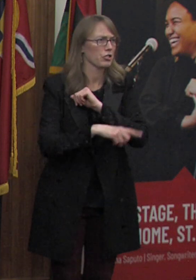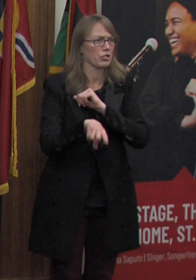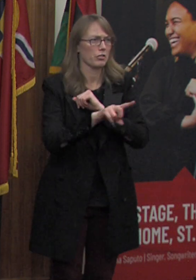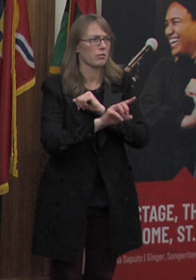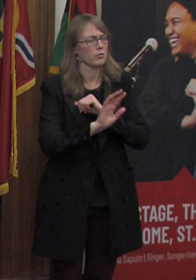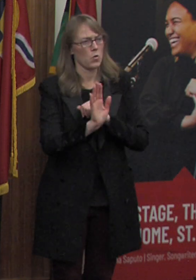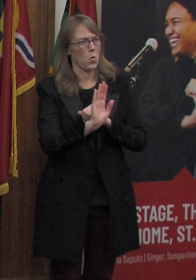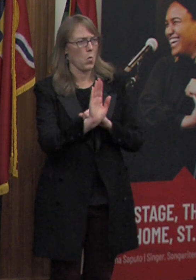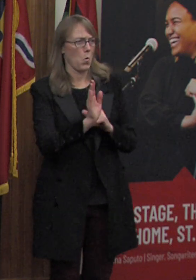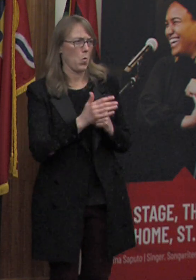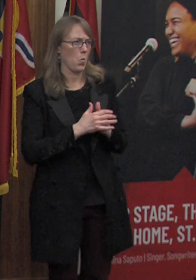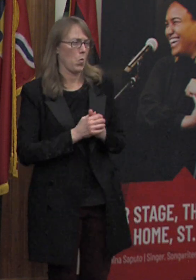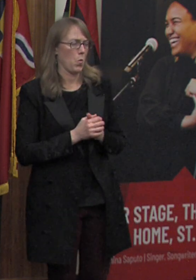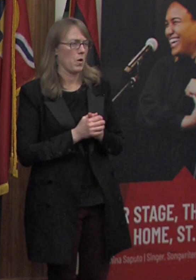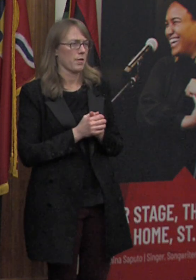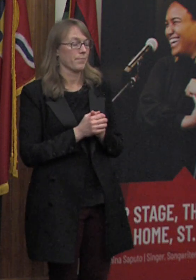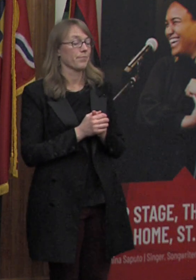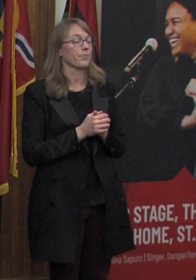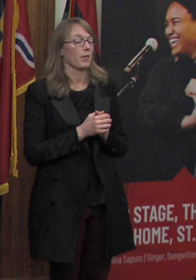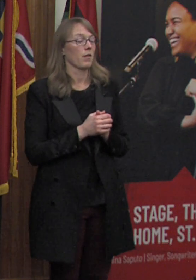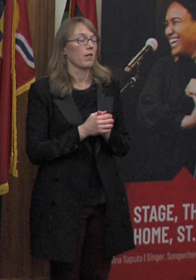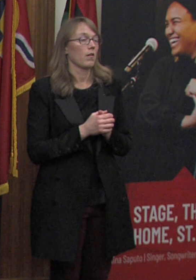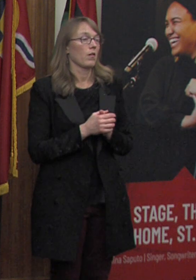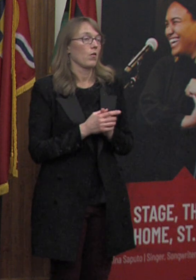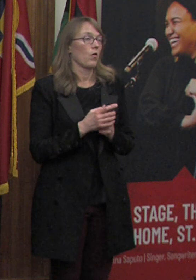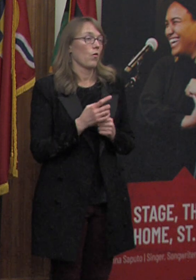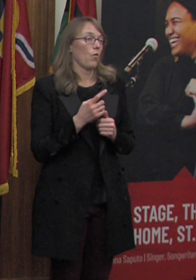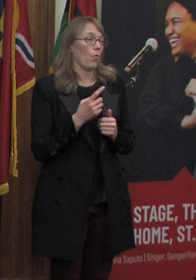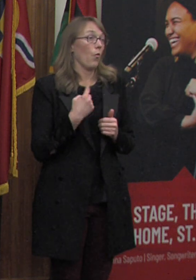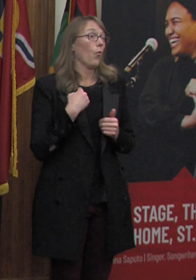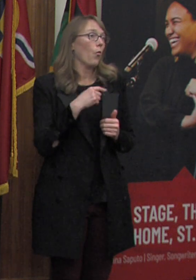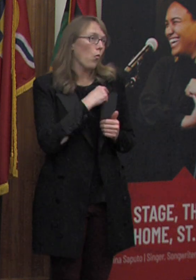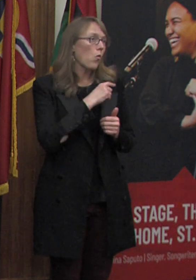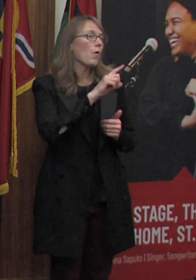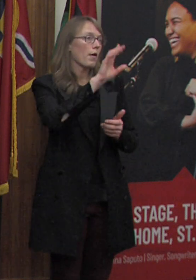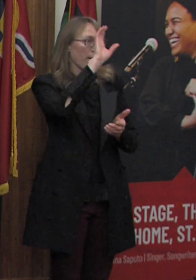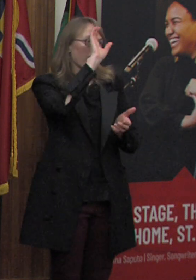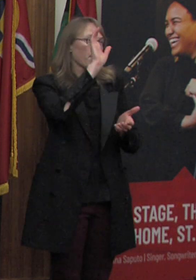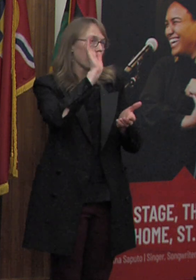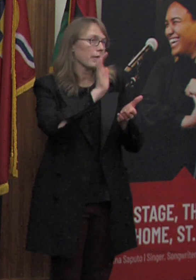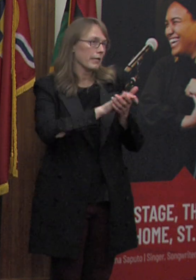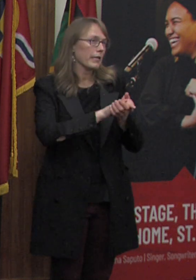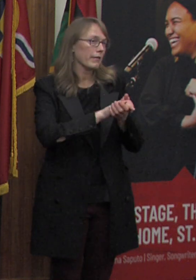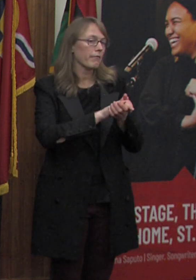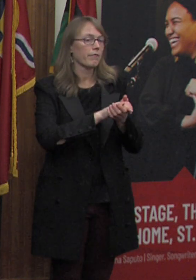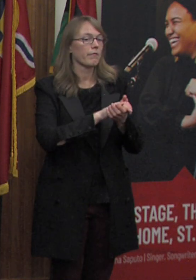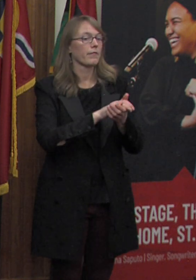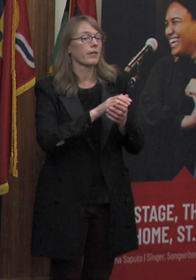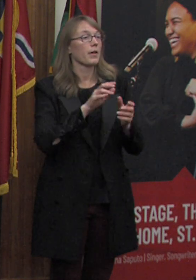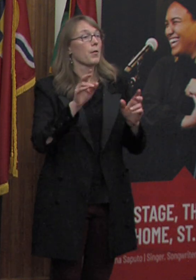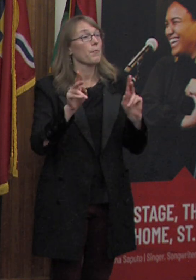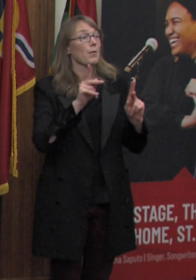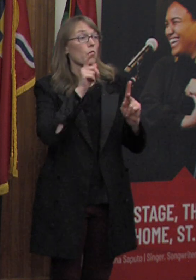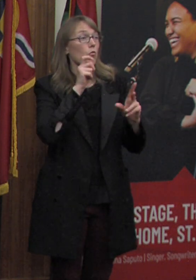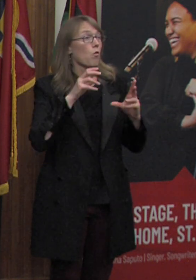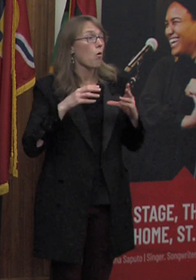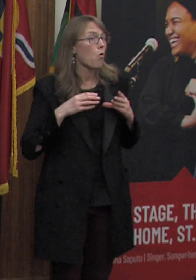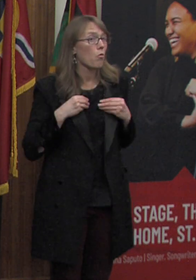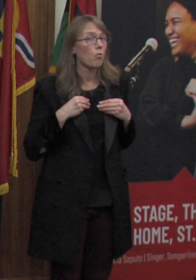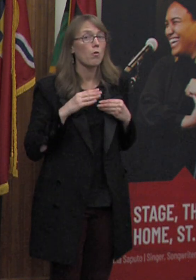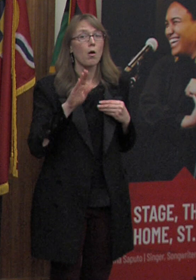believe is that these restaurant owners, bar owners, business owners are all responsible folks. They don't